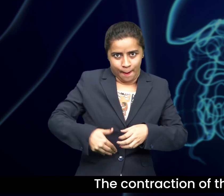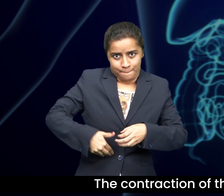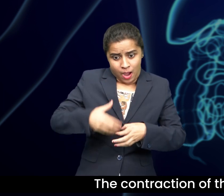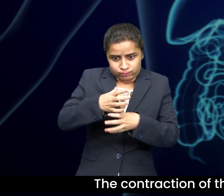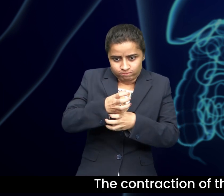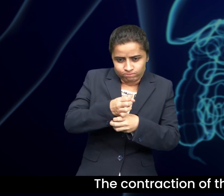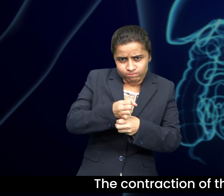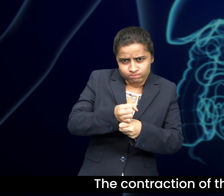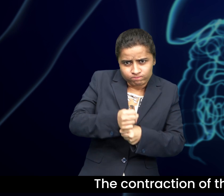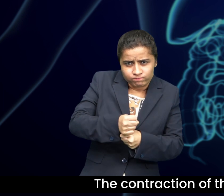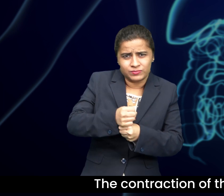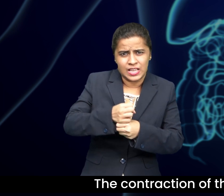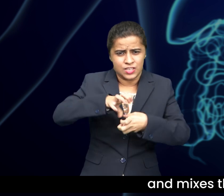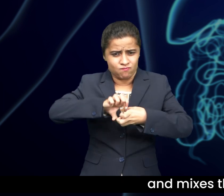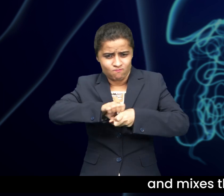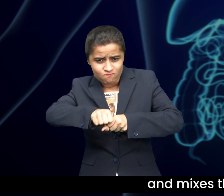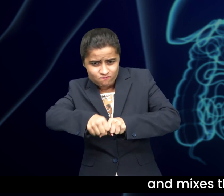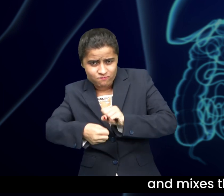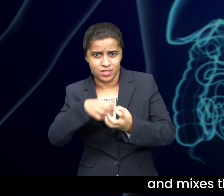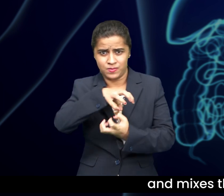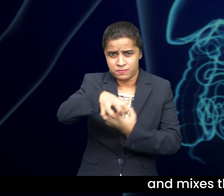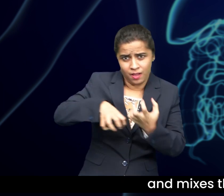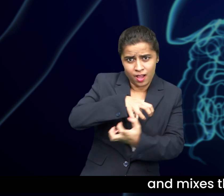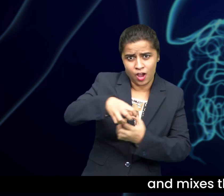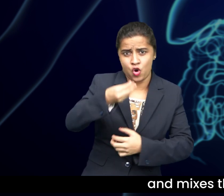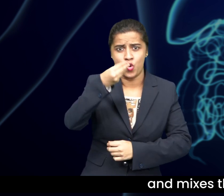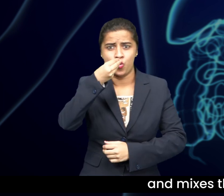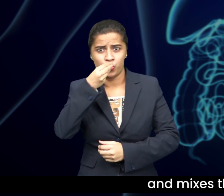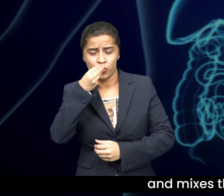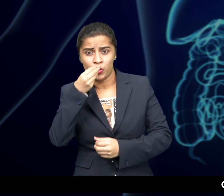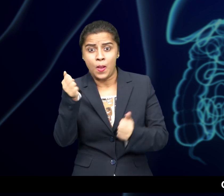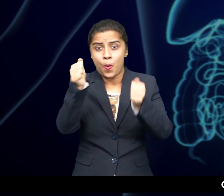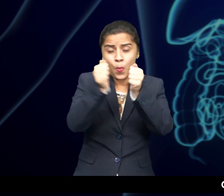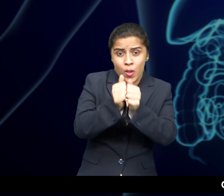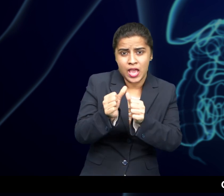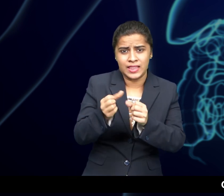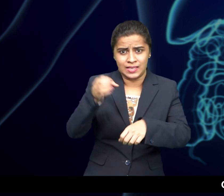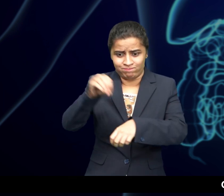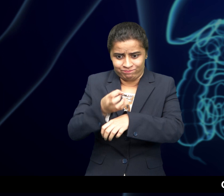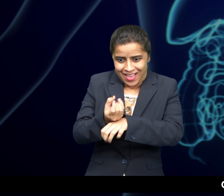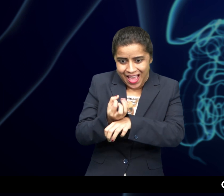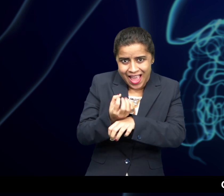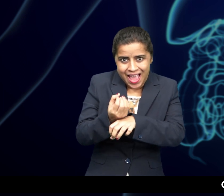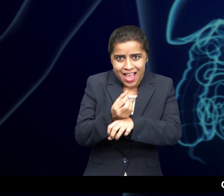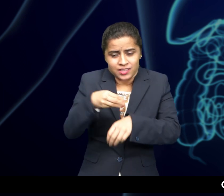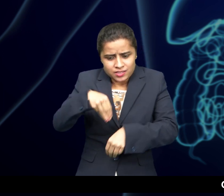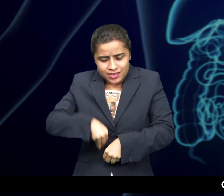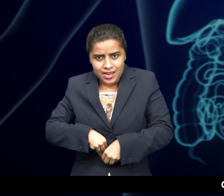the stomach muscles squeezes and mixes the food with the acids and juices.